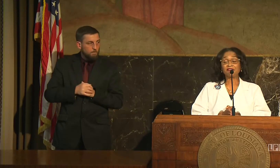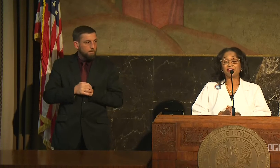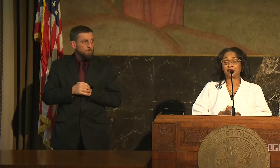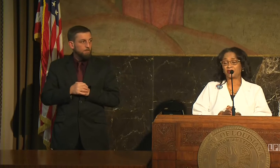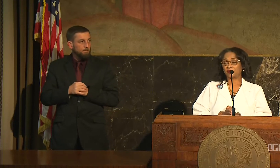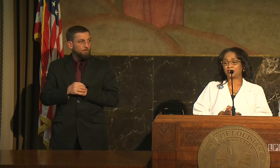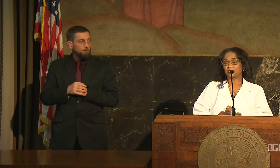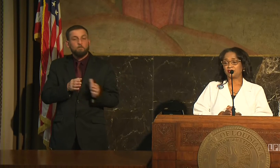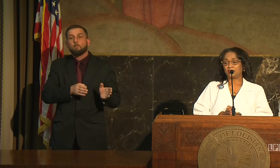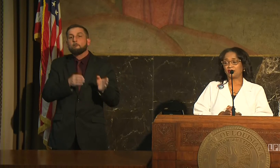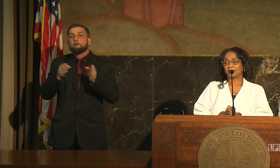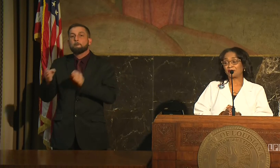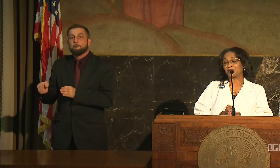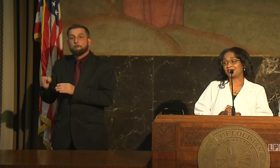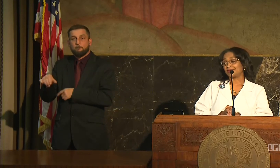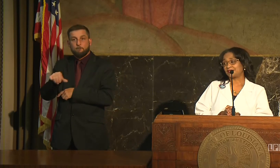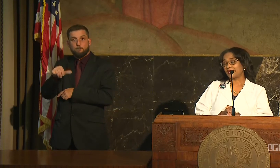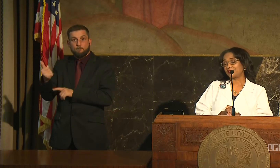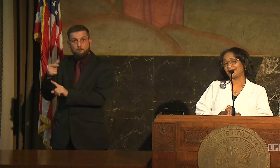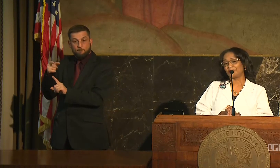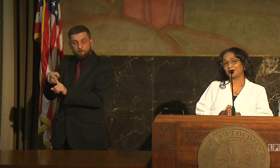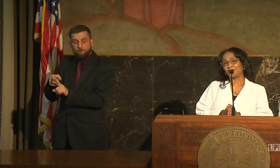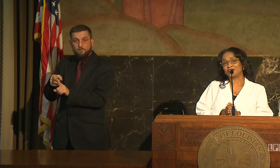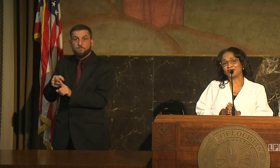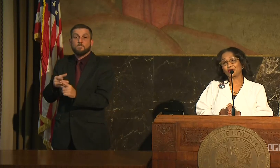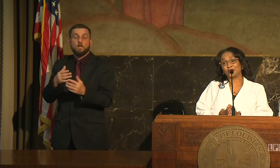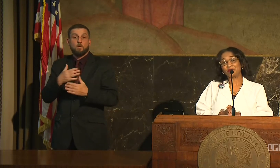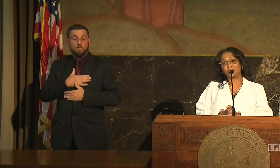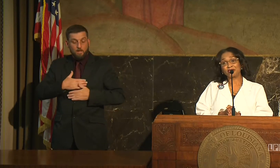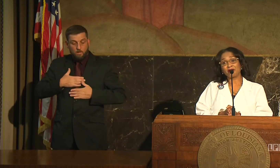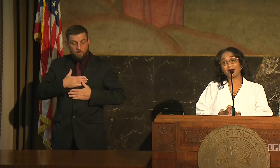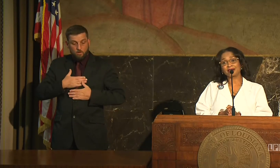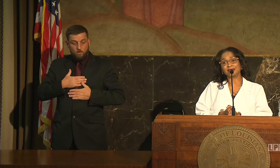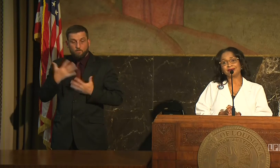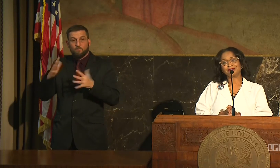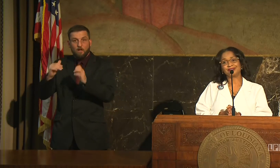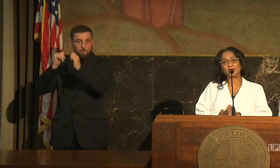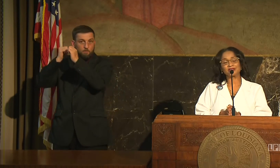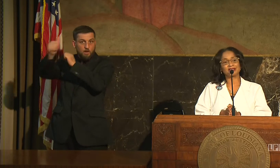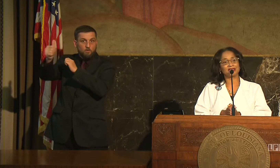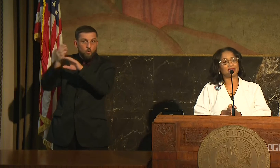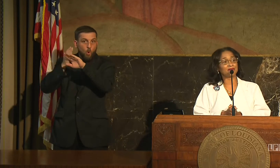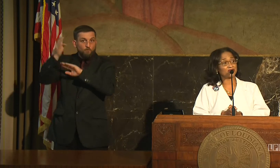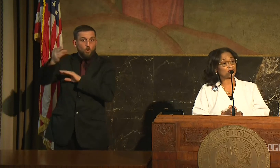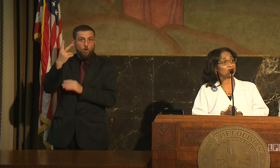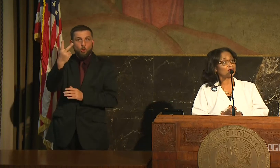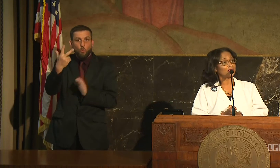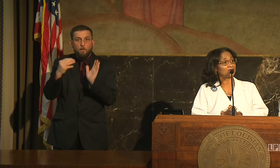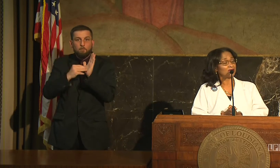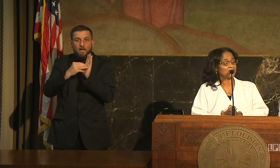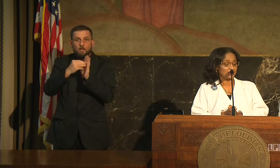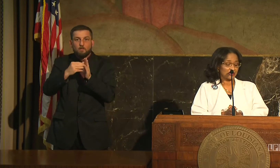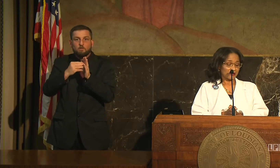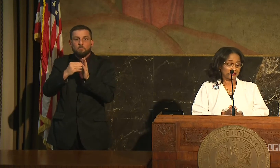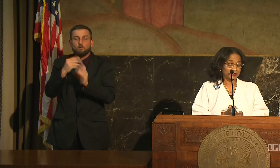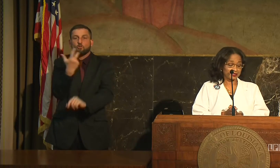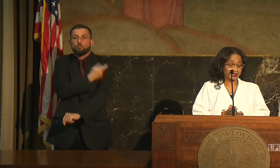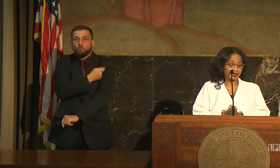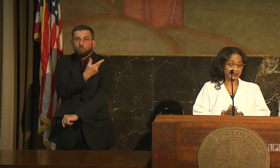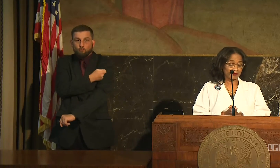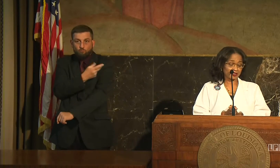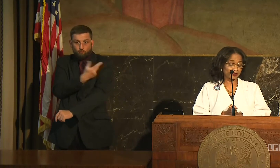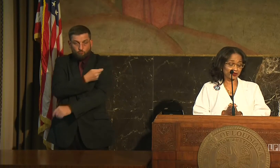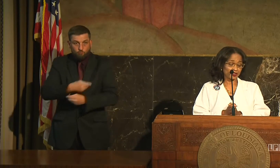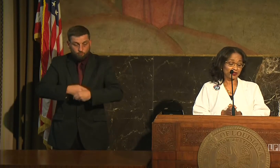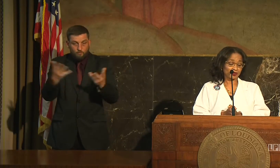On a different note, I'm pleased to say that we are over the 3 million mark in doses administered. The